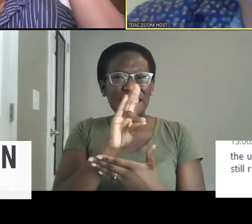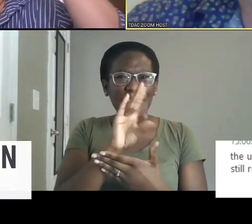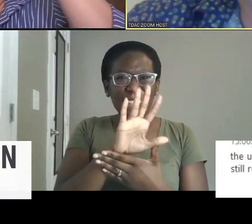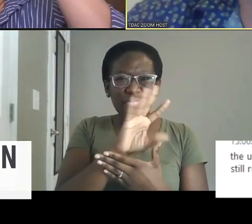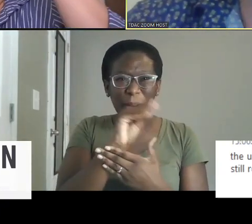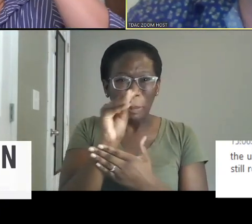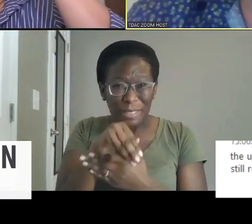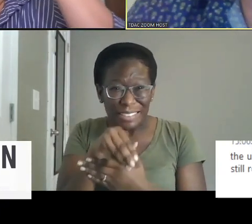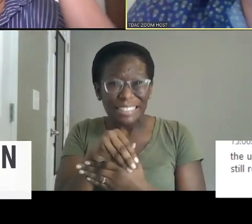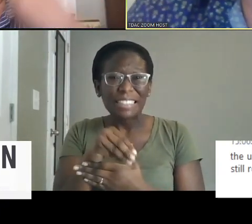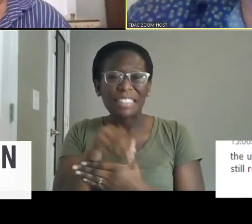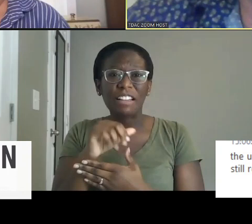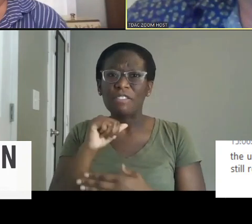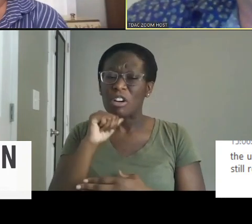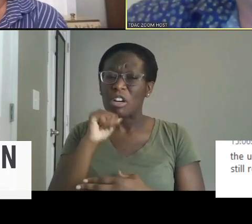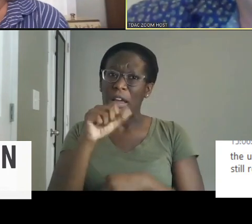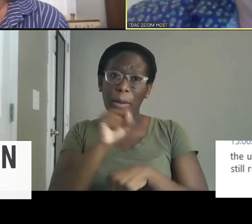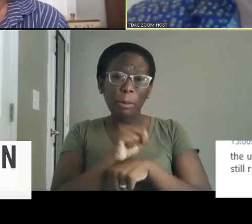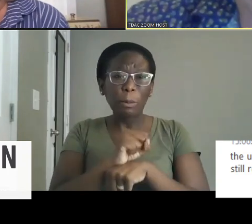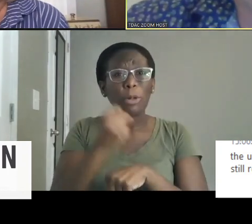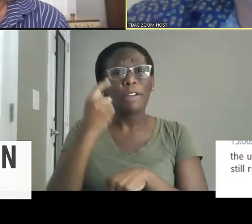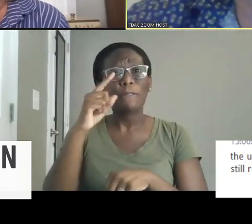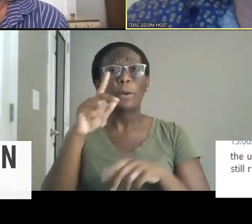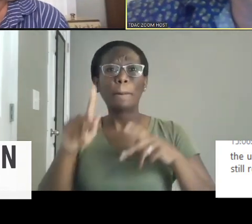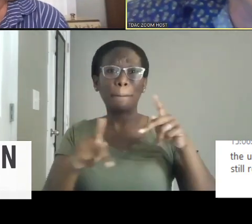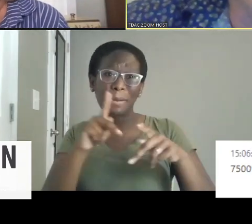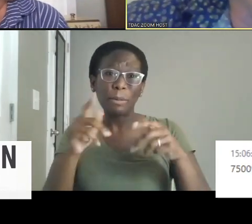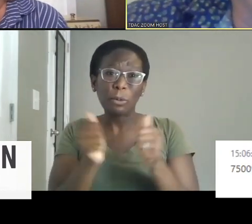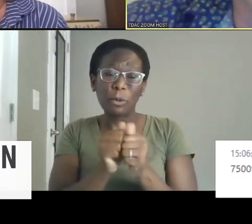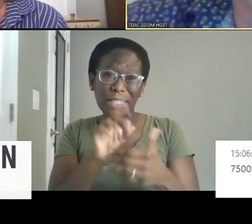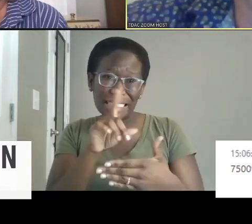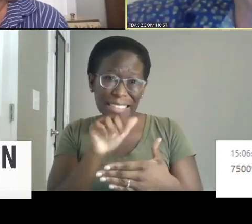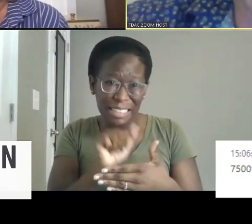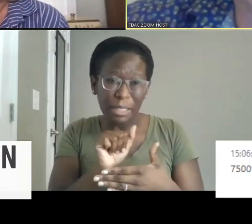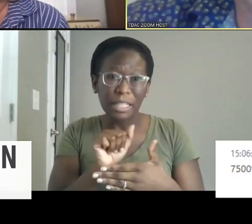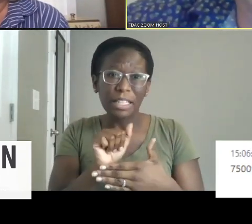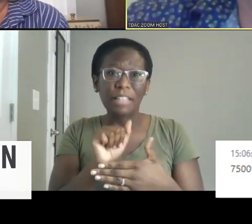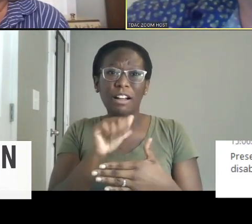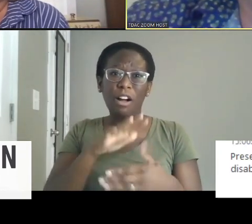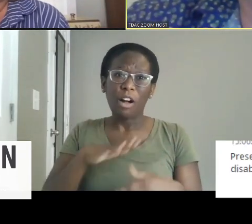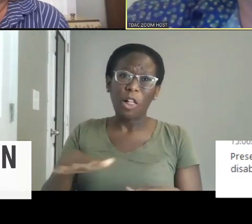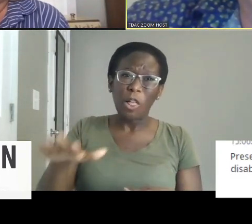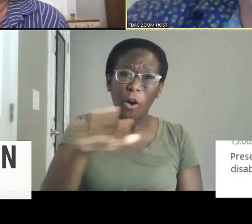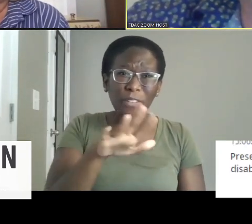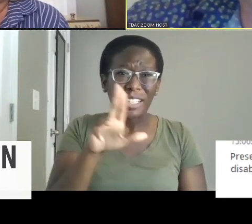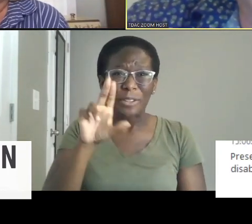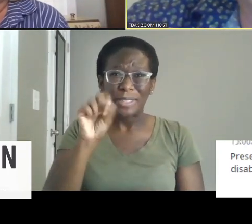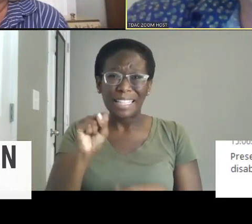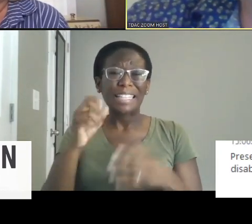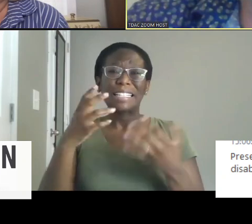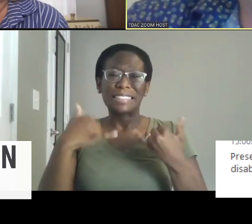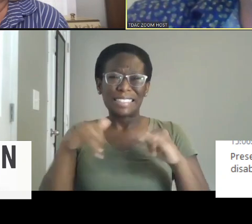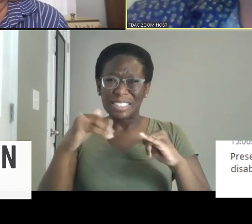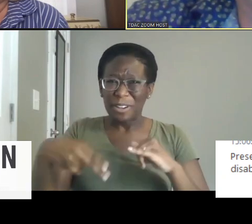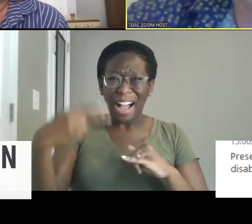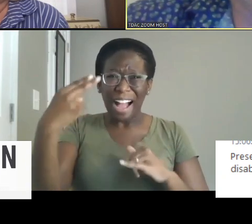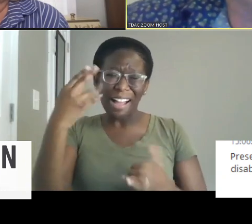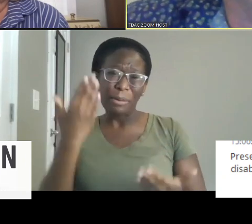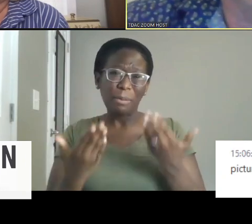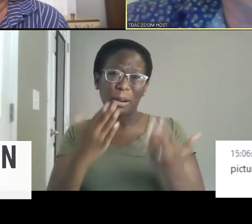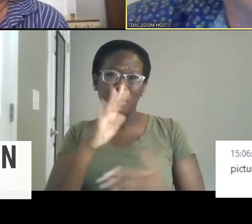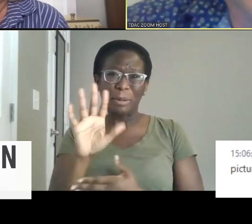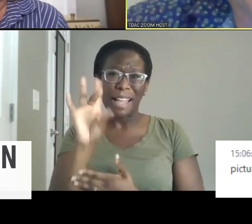unemployment amongst people with disabilities in the big picture. But all over the United States, it's very, very high, probably like